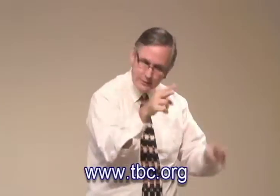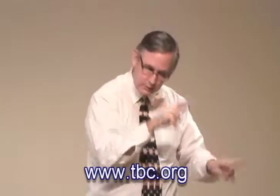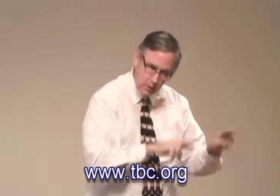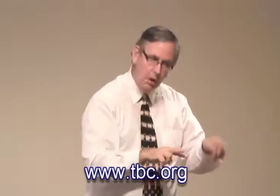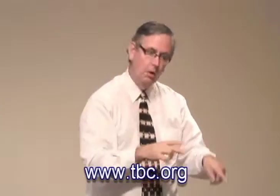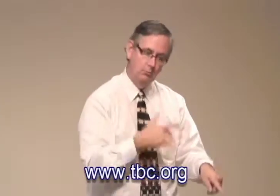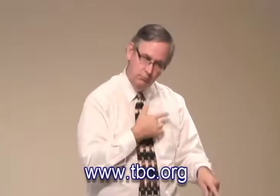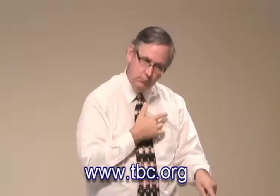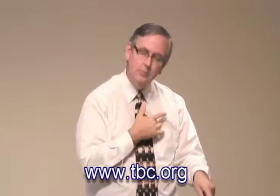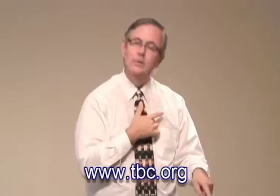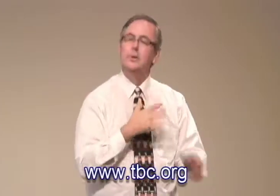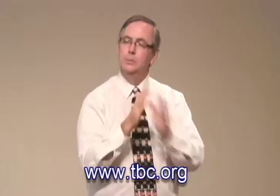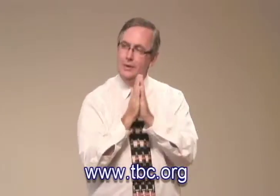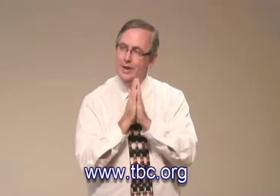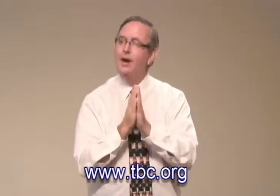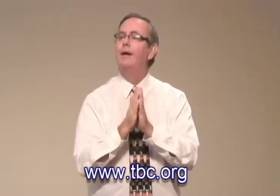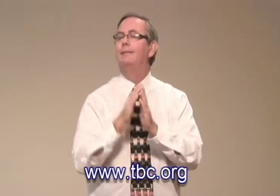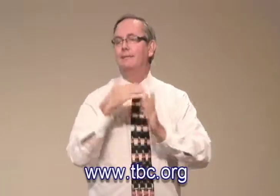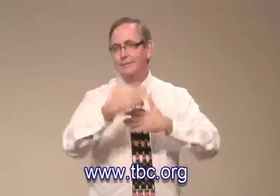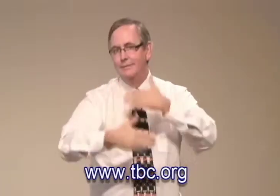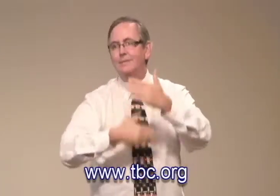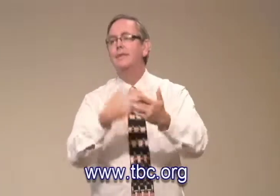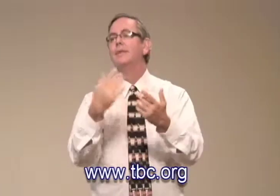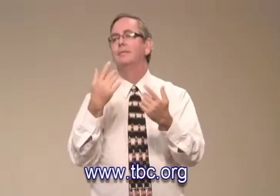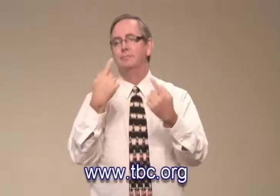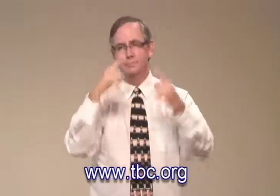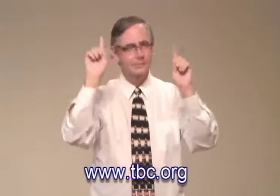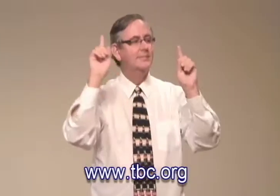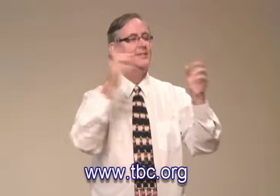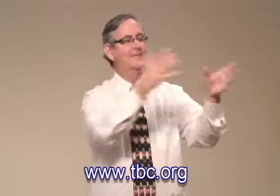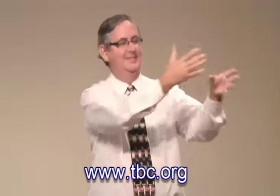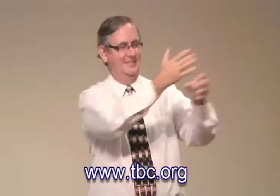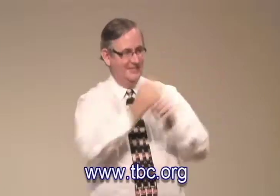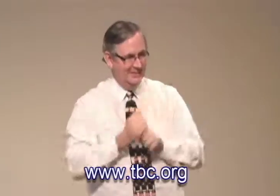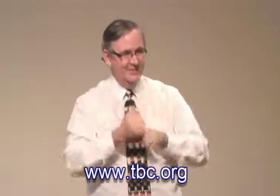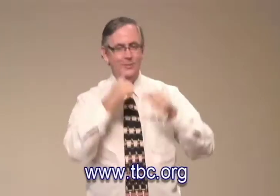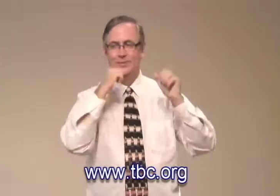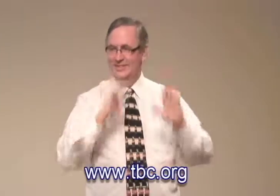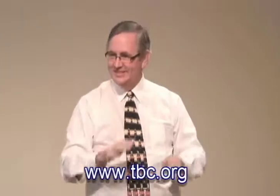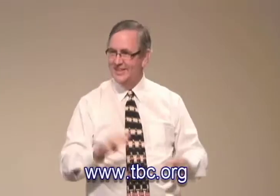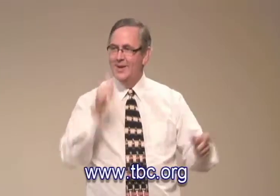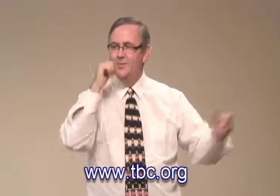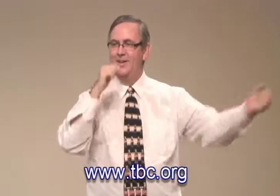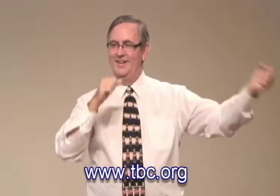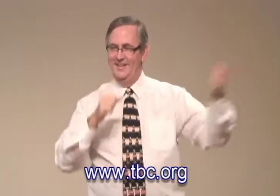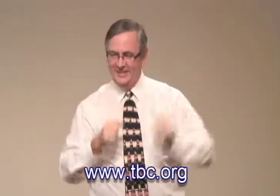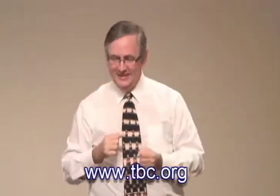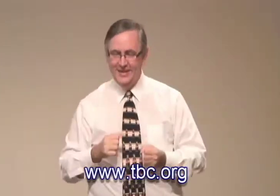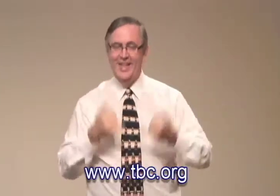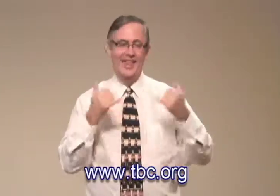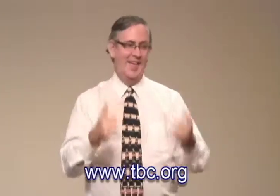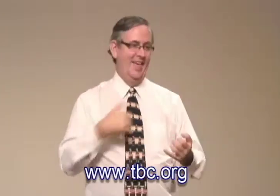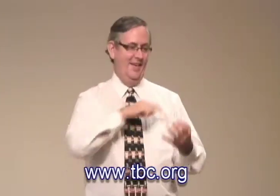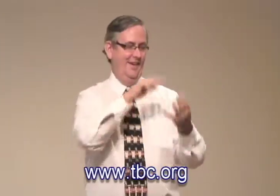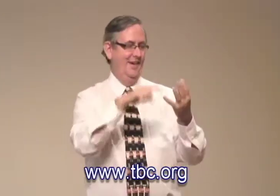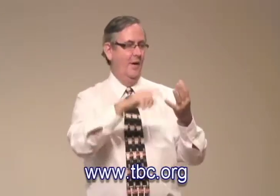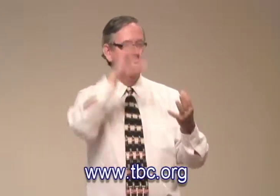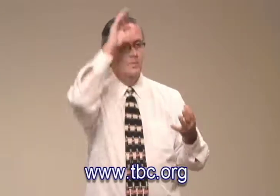Peru when she was four, and we started praying about it, and God allowed for us to adopt her, and we brought her home.